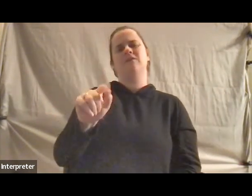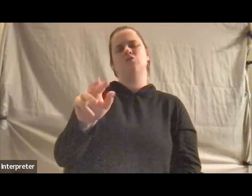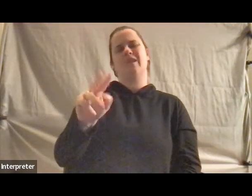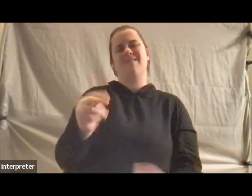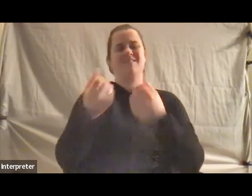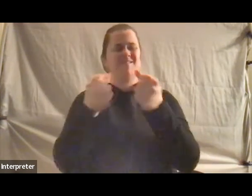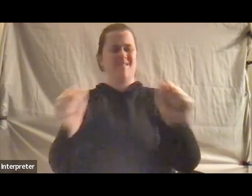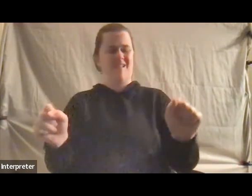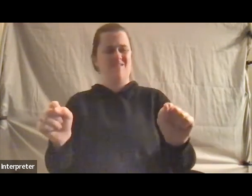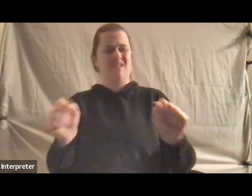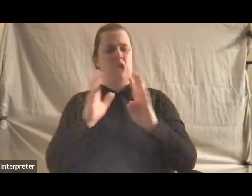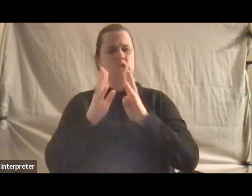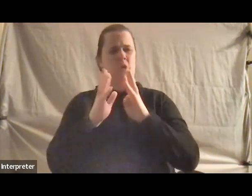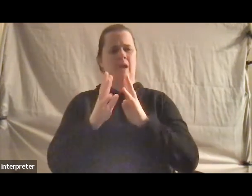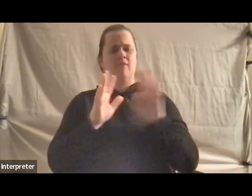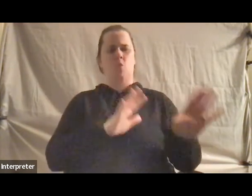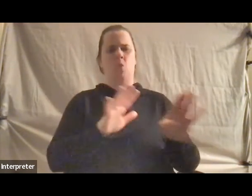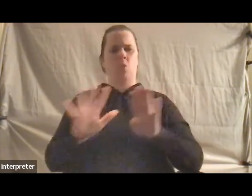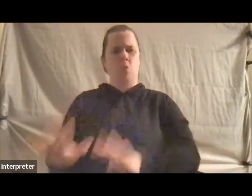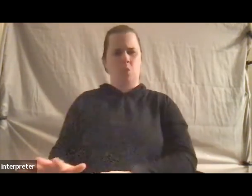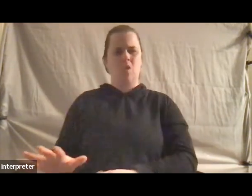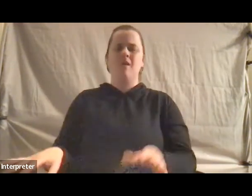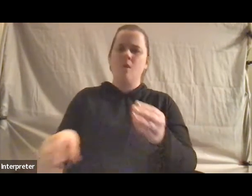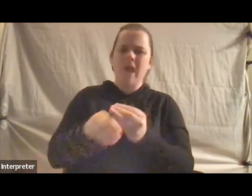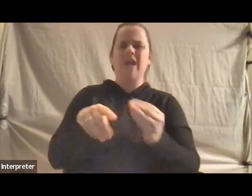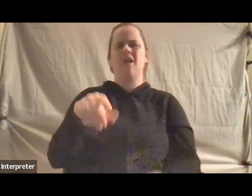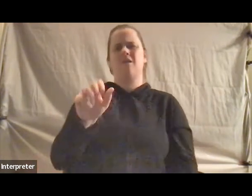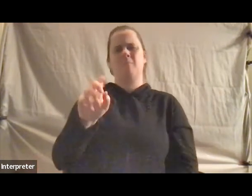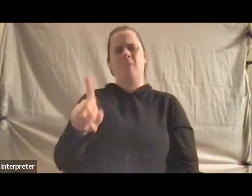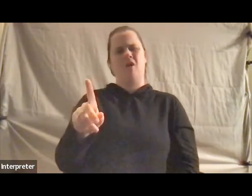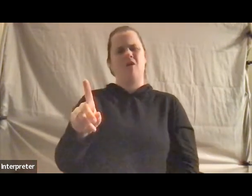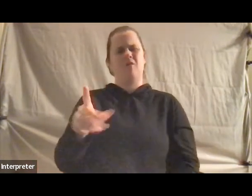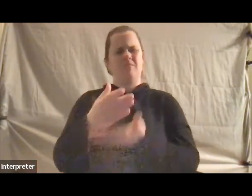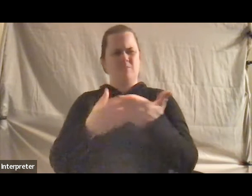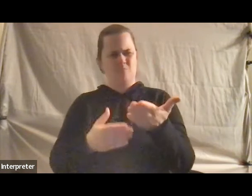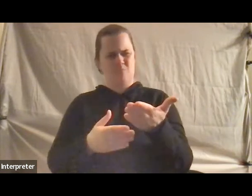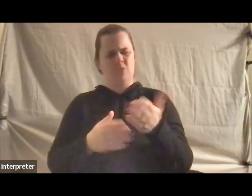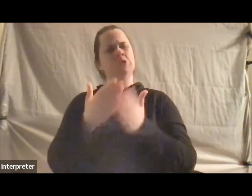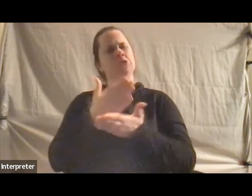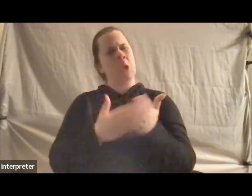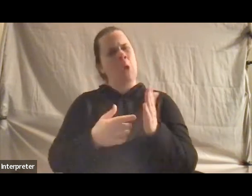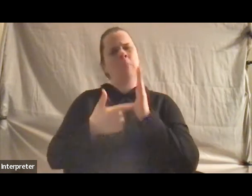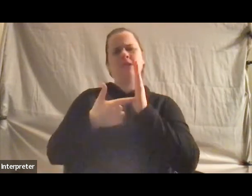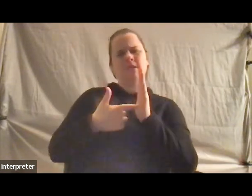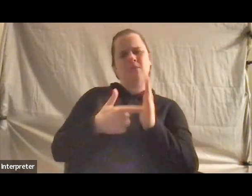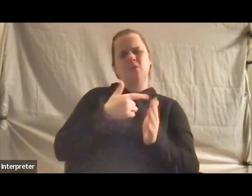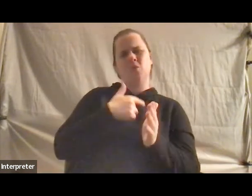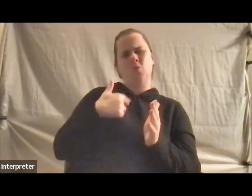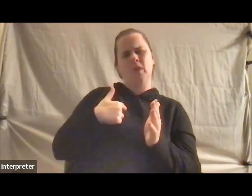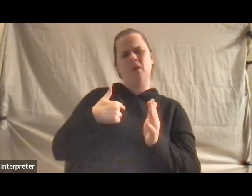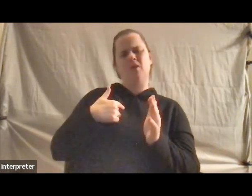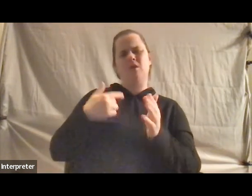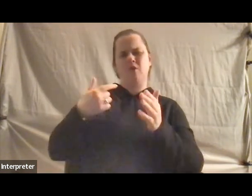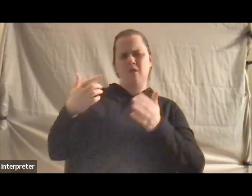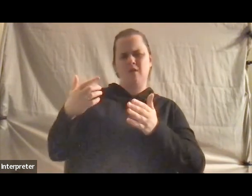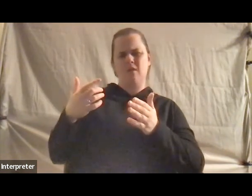calming measures, or adding park amenities are just some examples. We are rolling out participatory budgeting